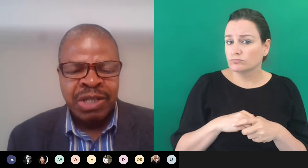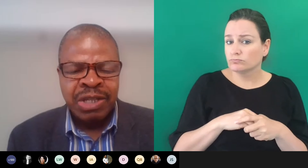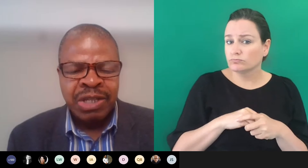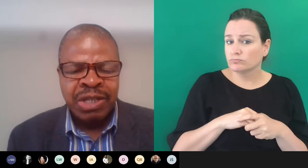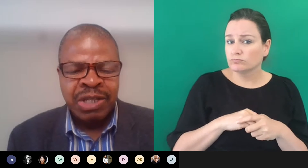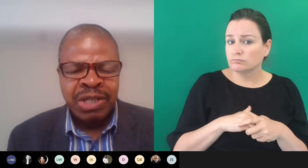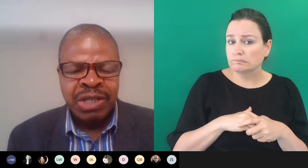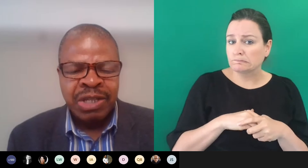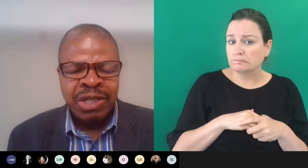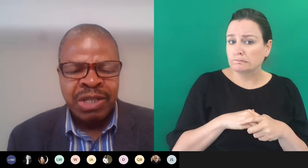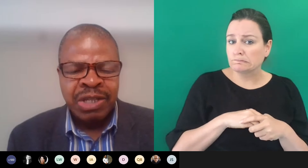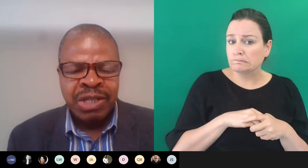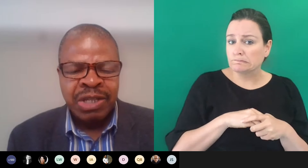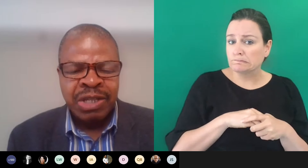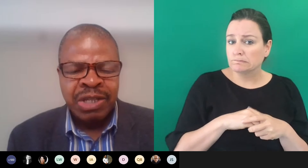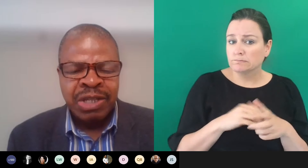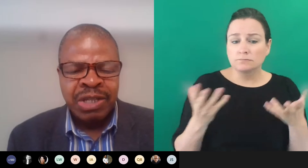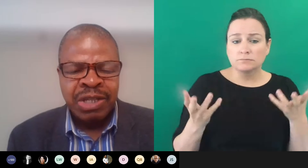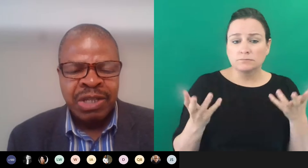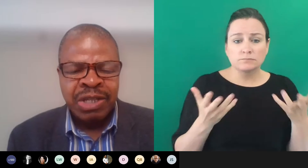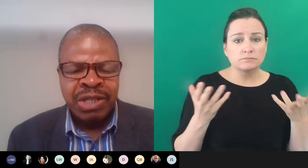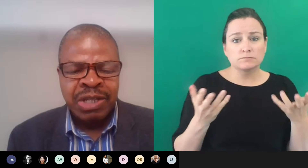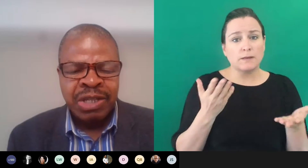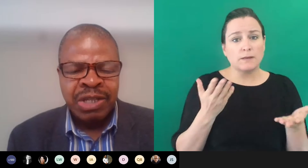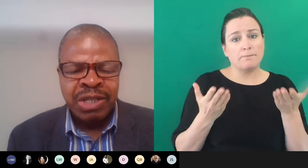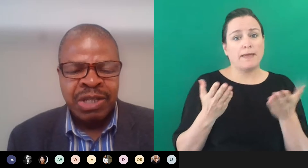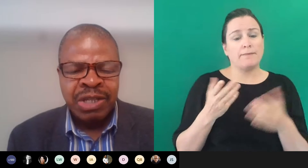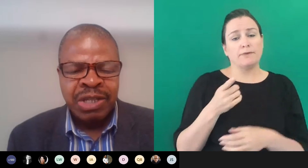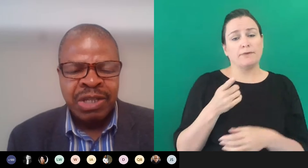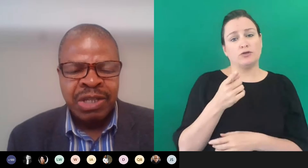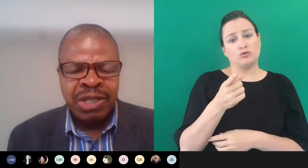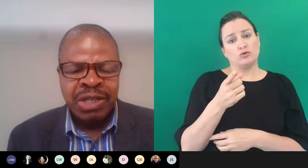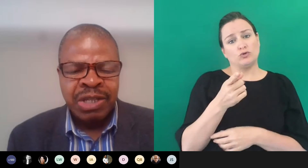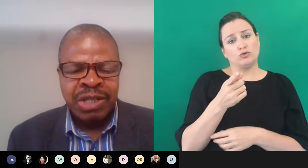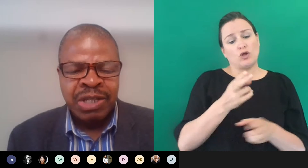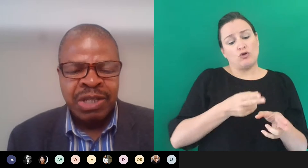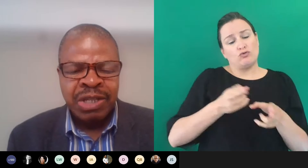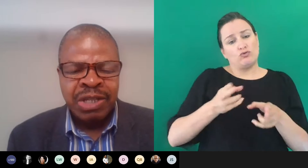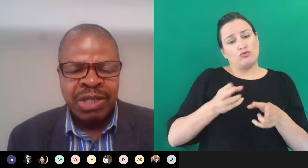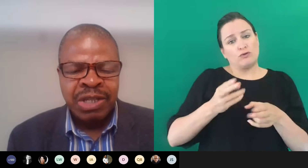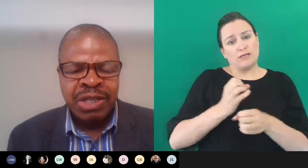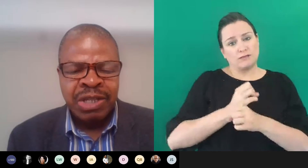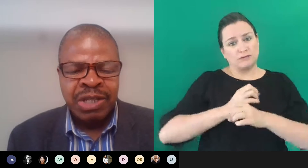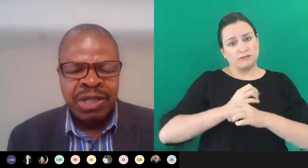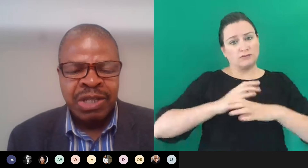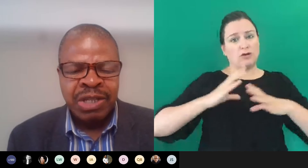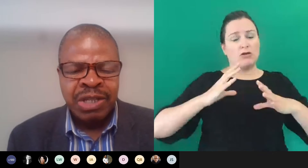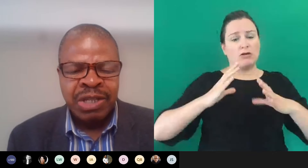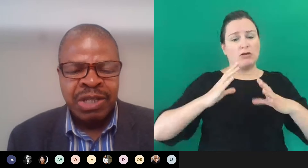Maybe you just want to restart.